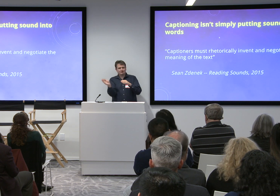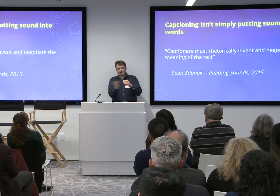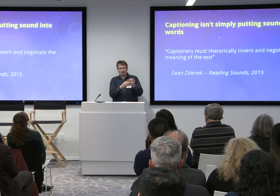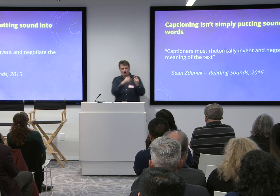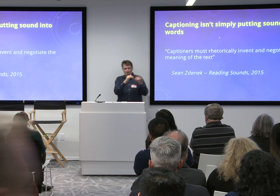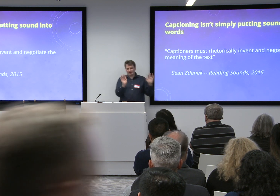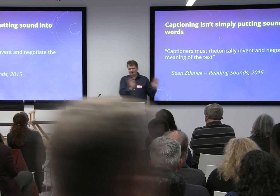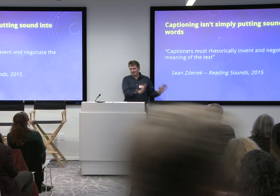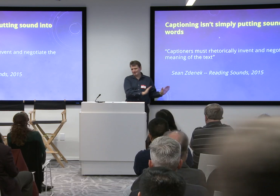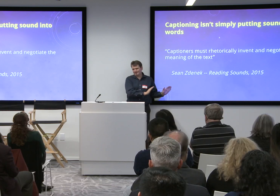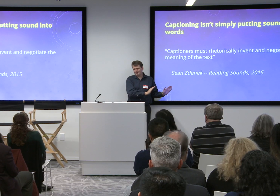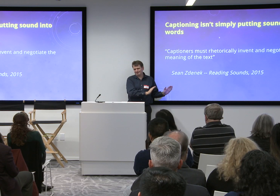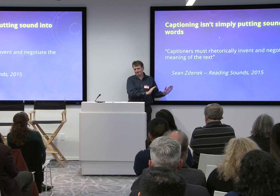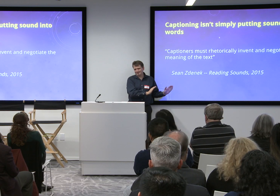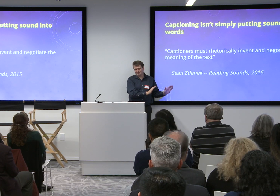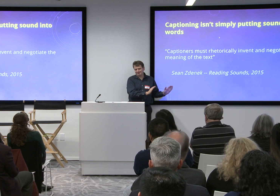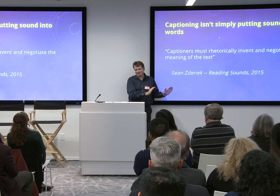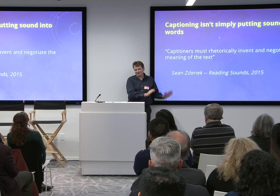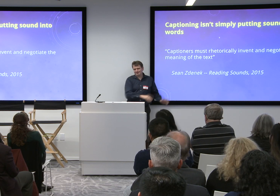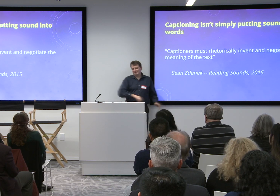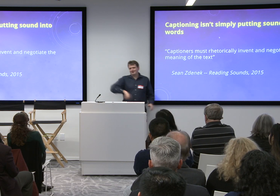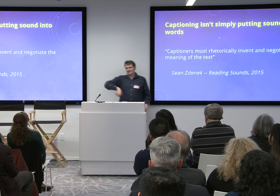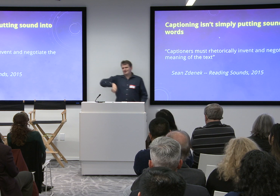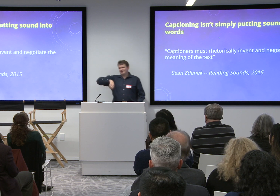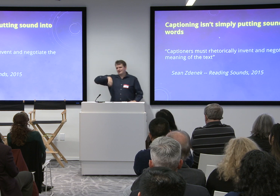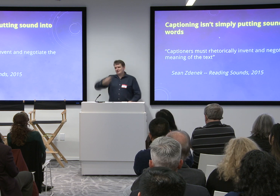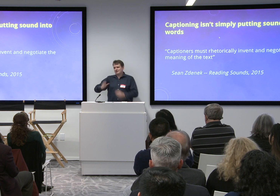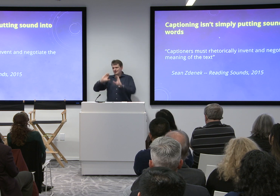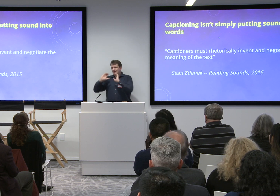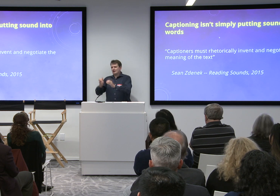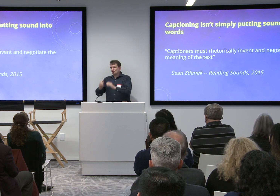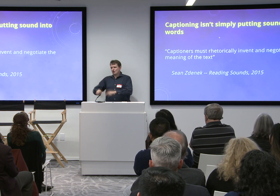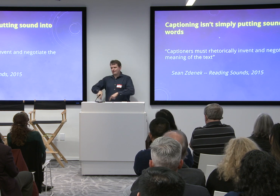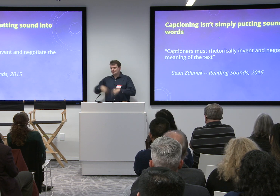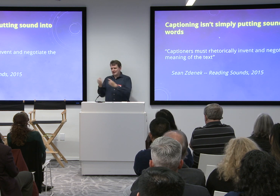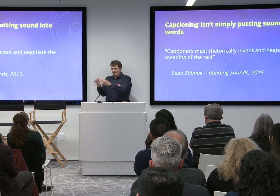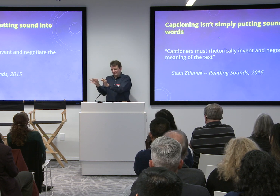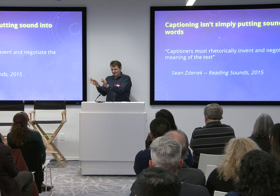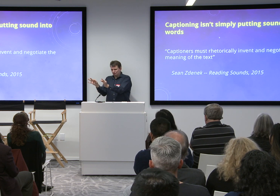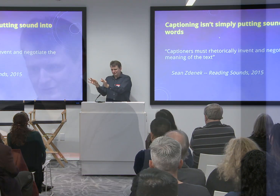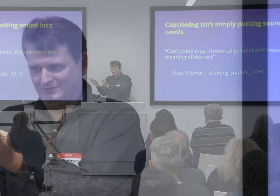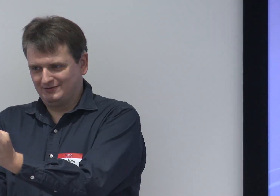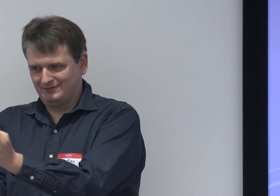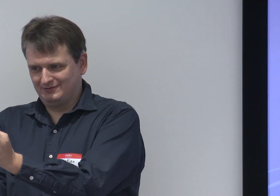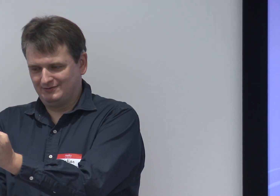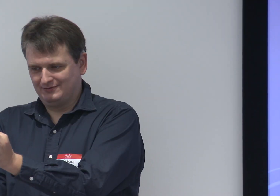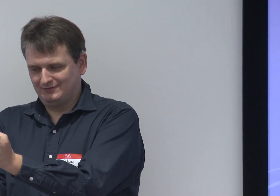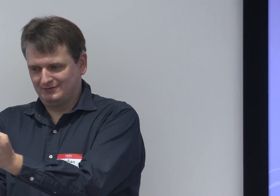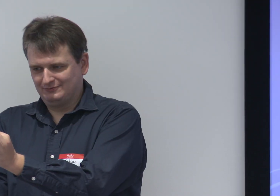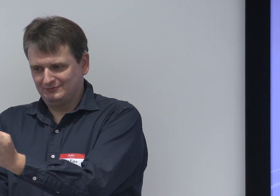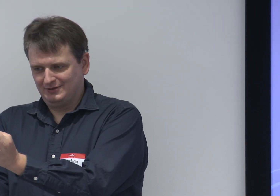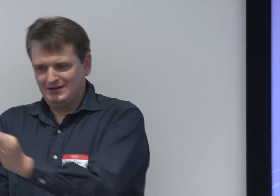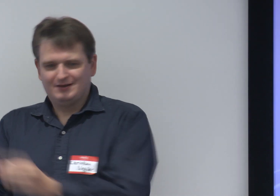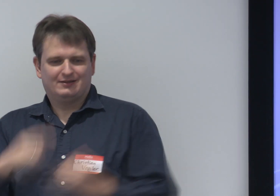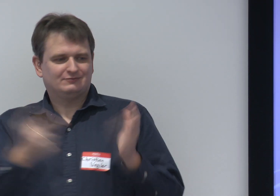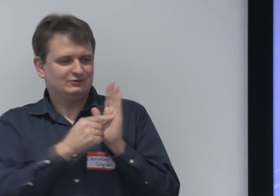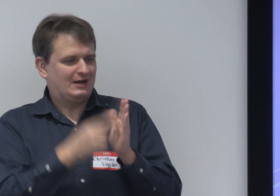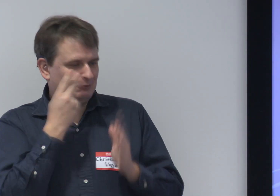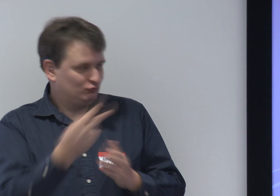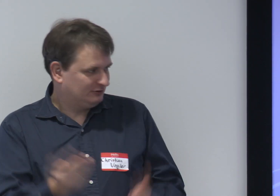example, or if there's some kind of music or anything happening off screen. On the other hand, there's the other category that is live captions.